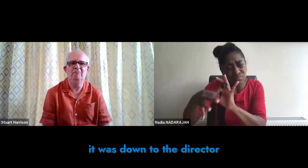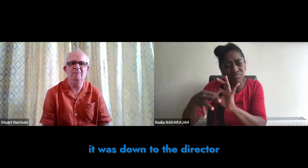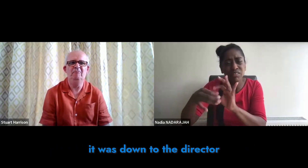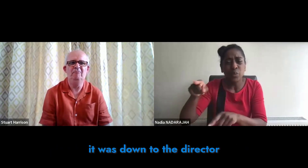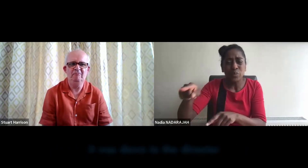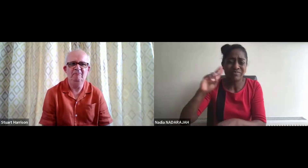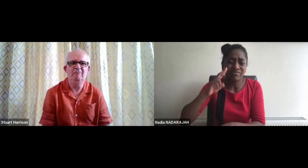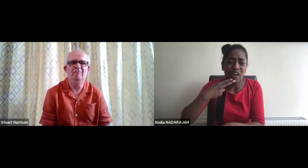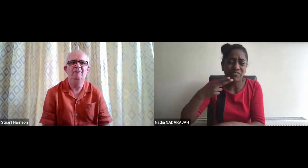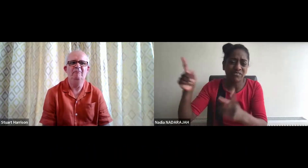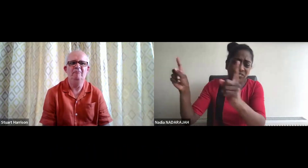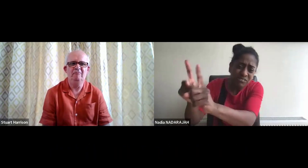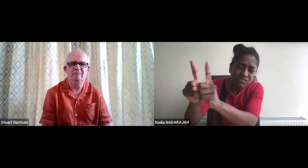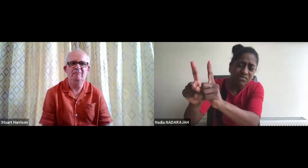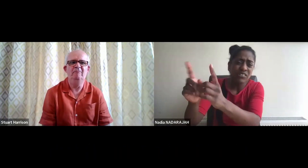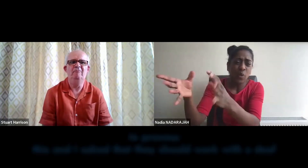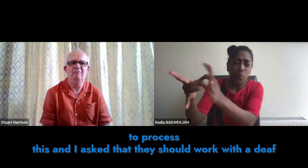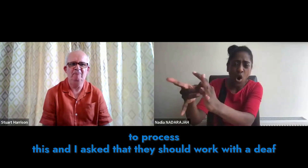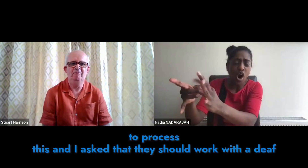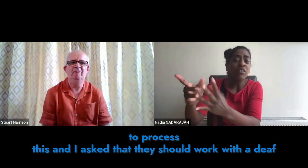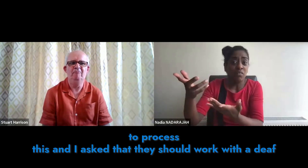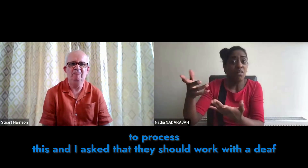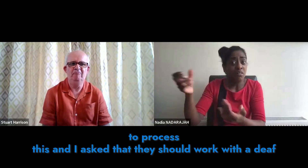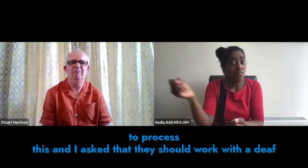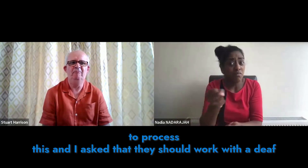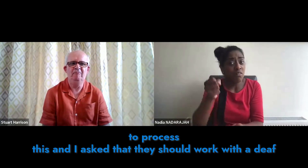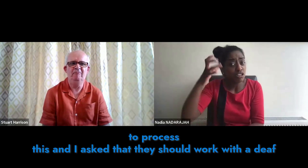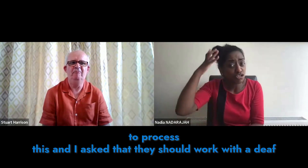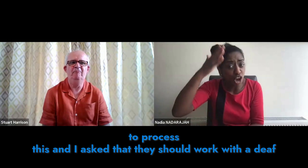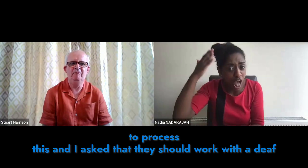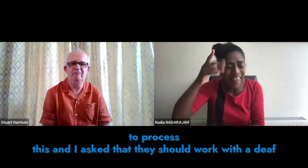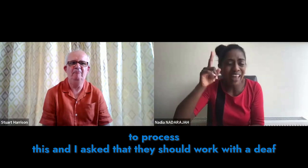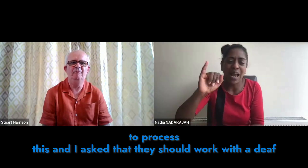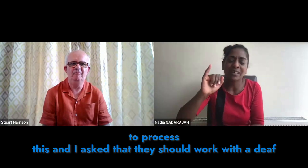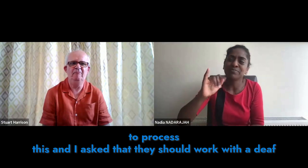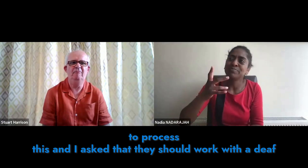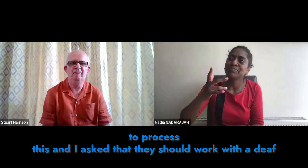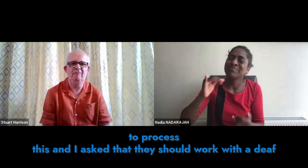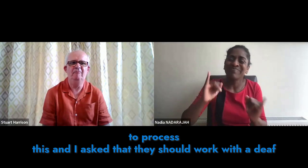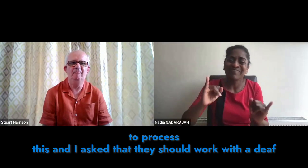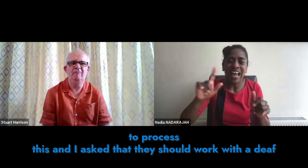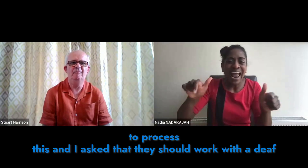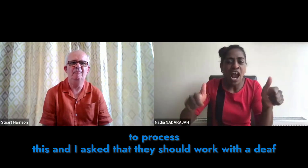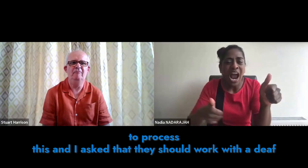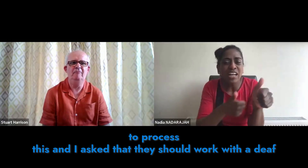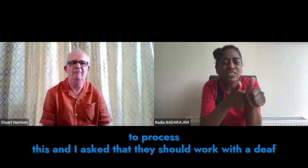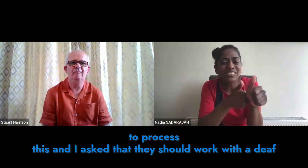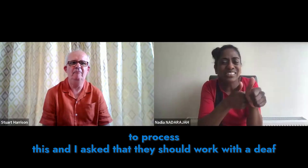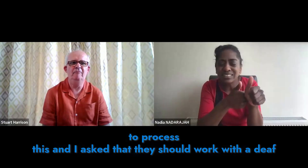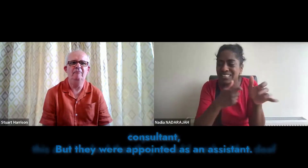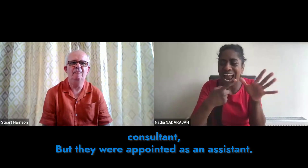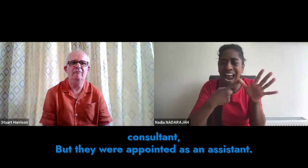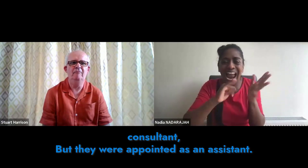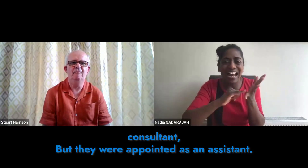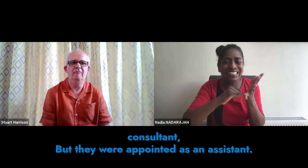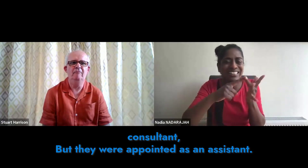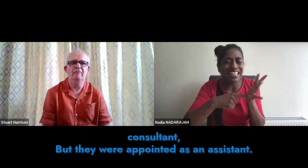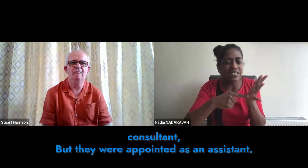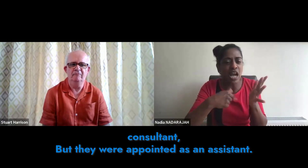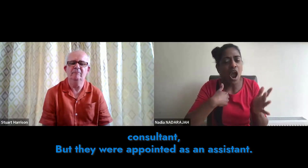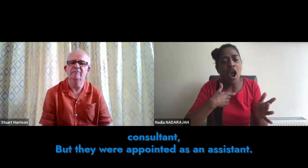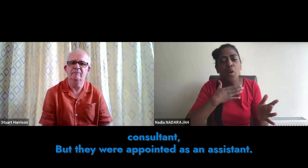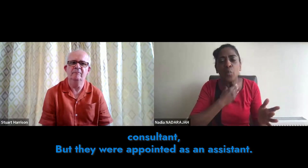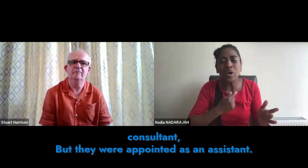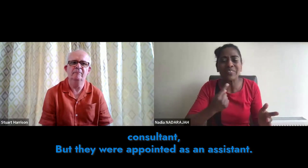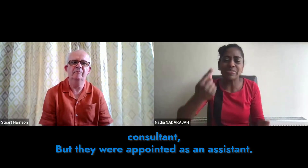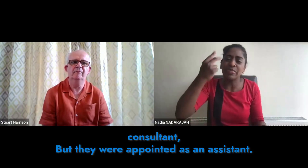was to the director to reenact it and to work with a deaf consultant, but